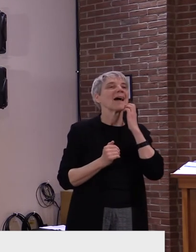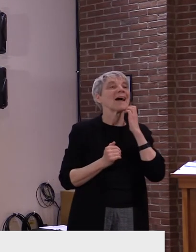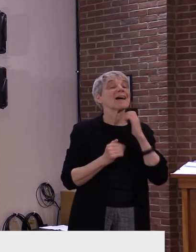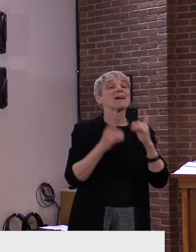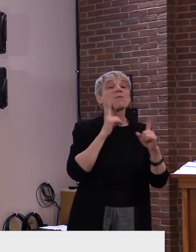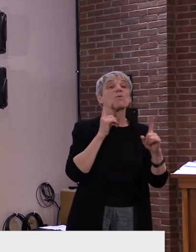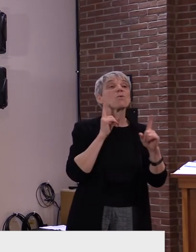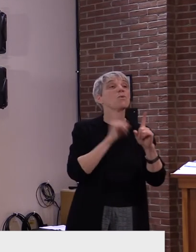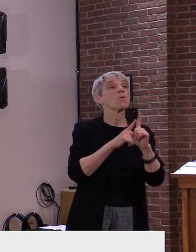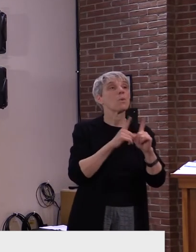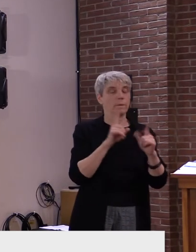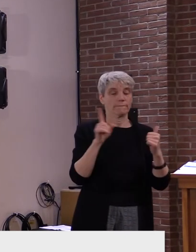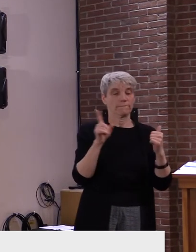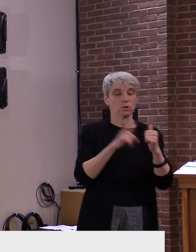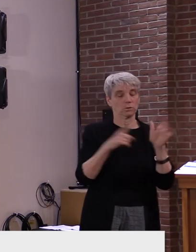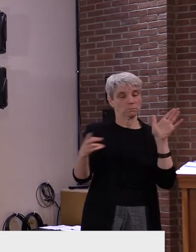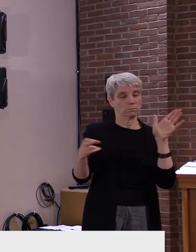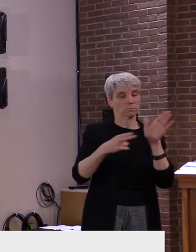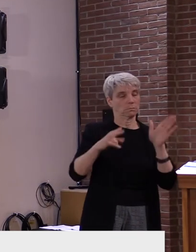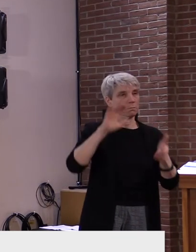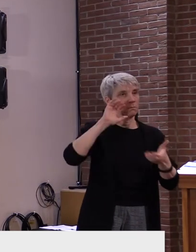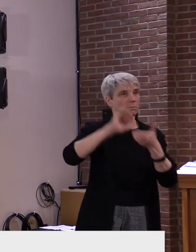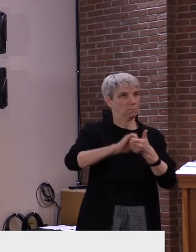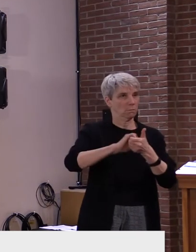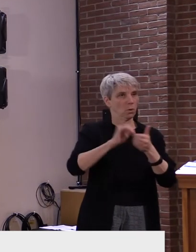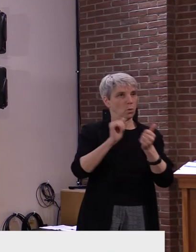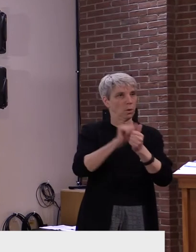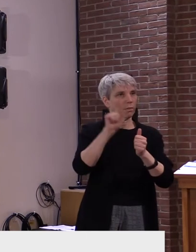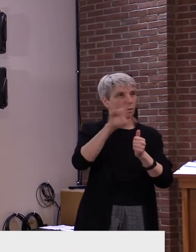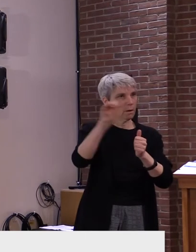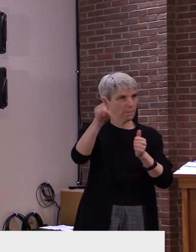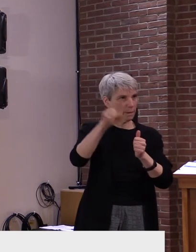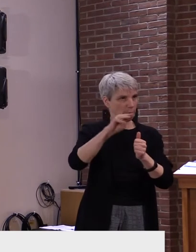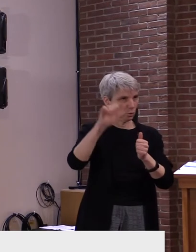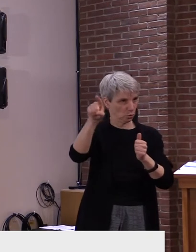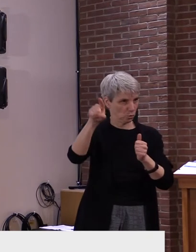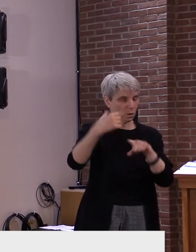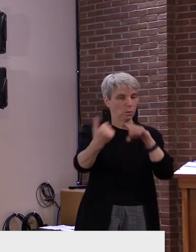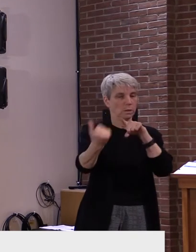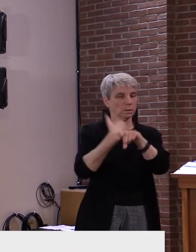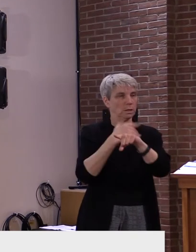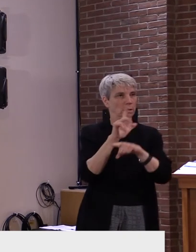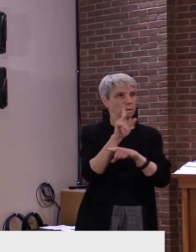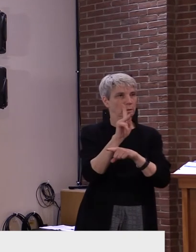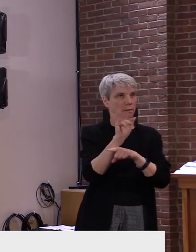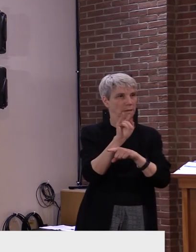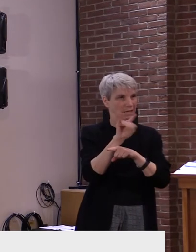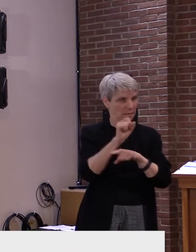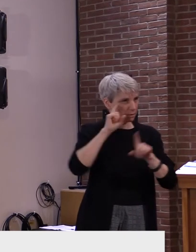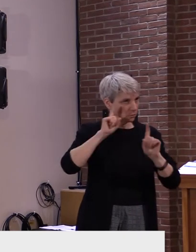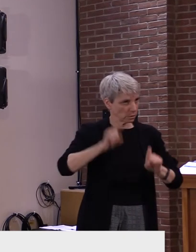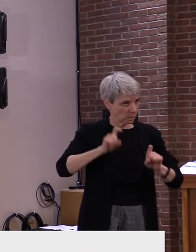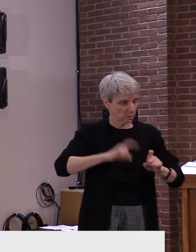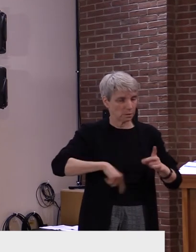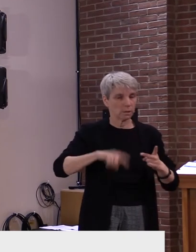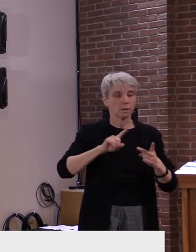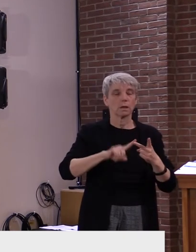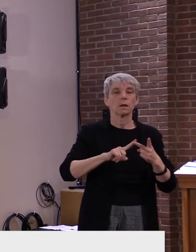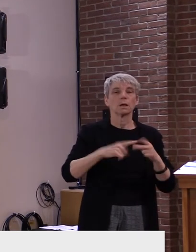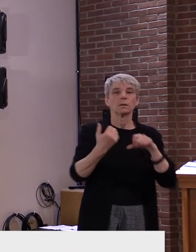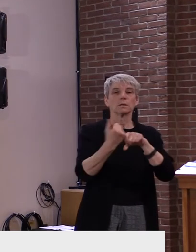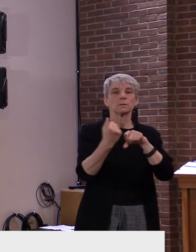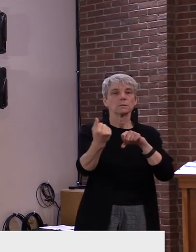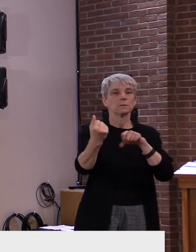partnership will uh provides us with supplies it uh provides us with logistical